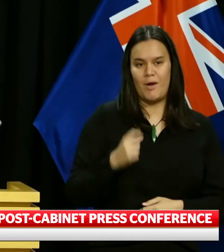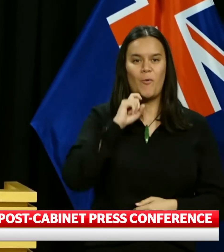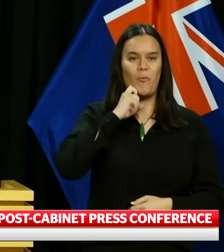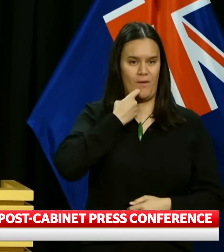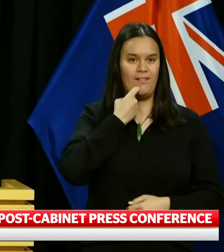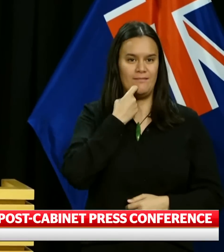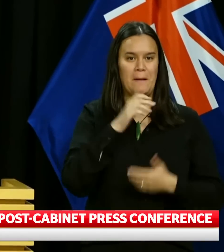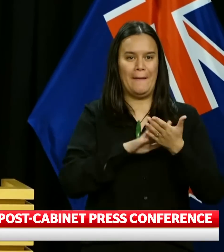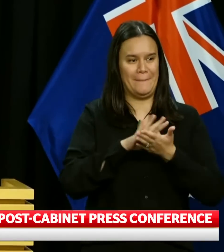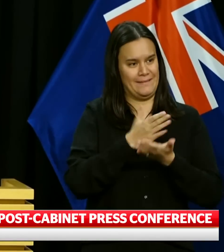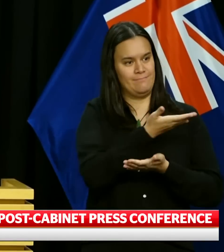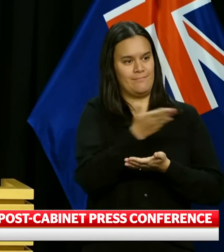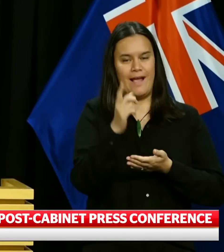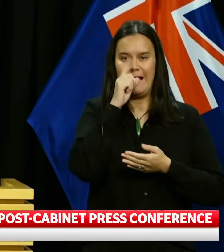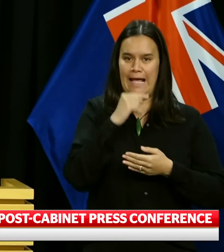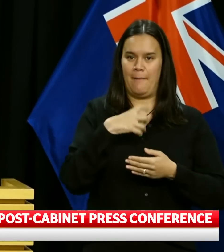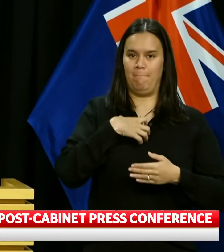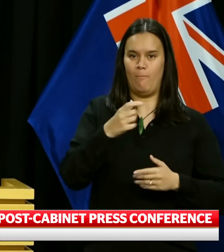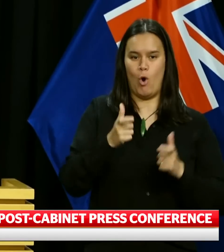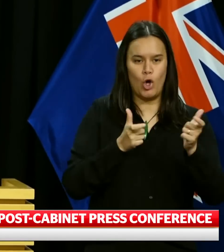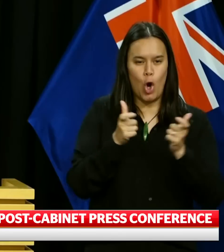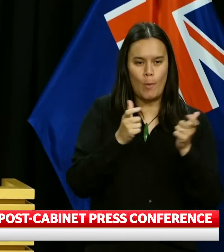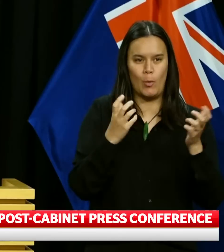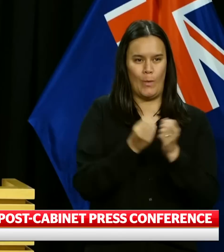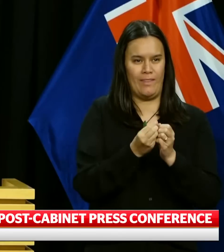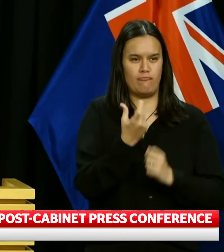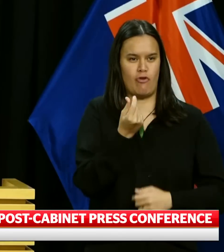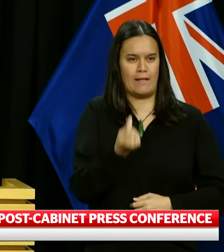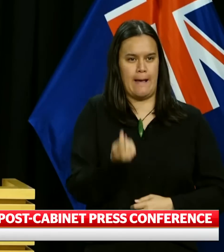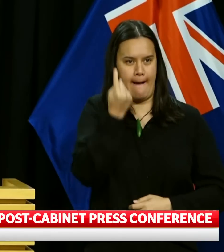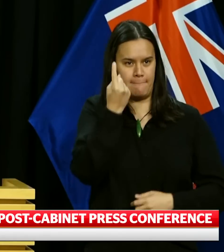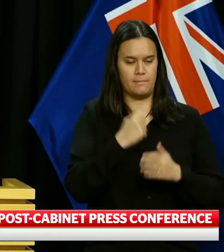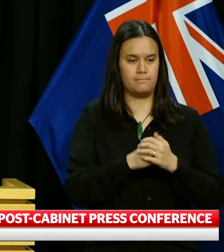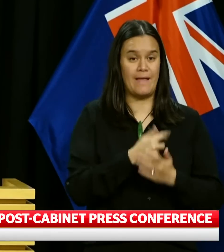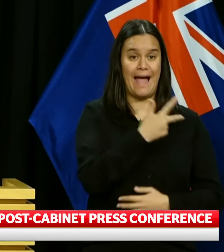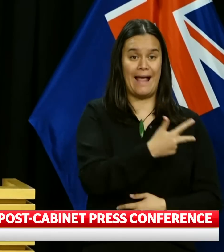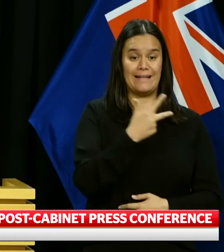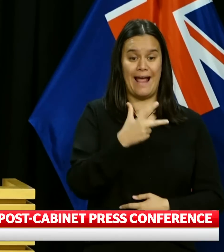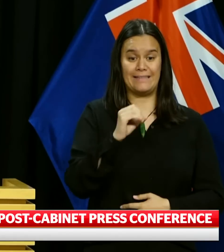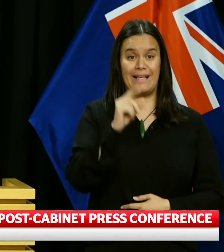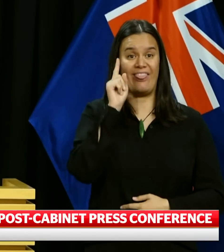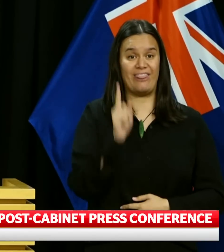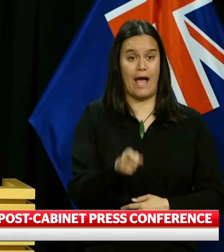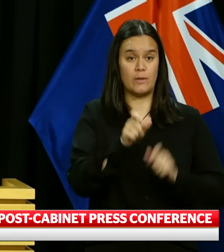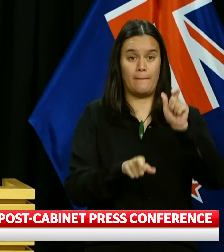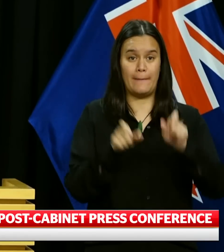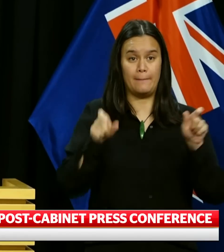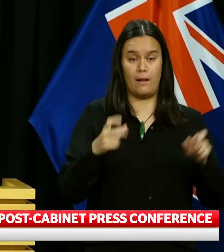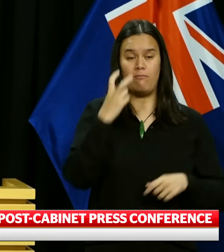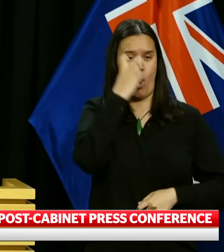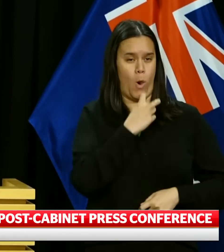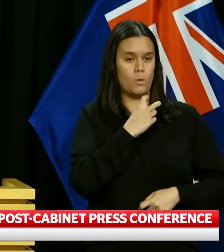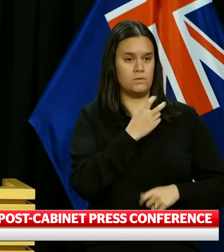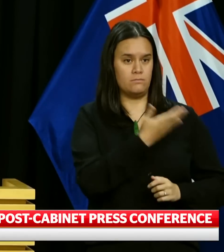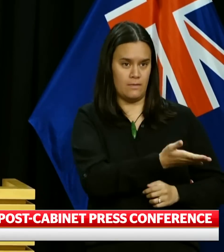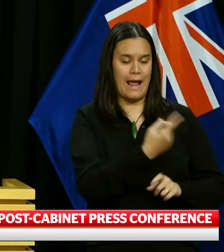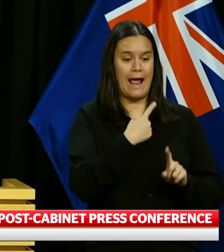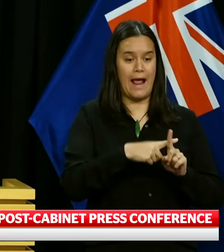help them deal with the cost of living. This includes 880,000 pensioners and 52,000